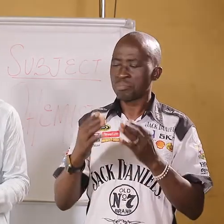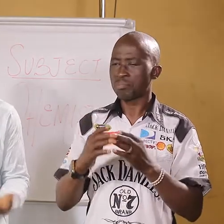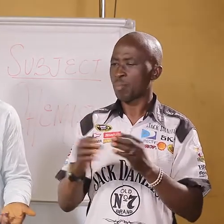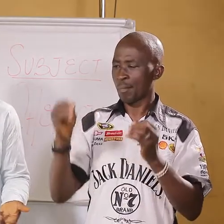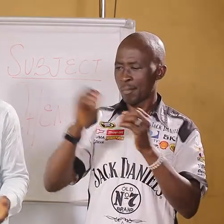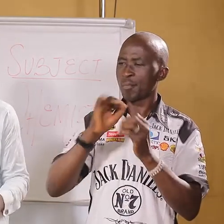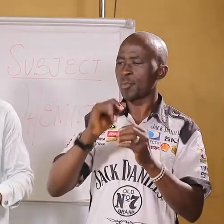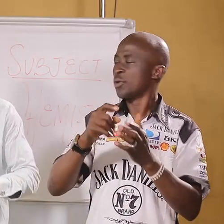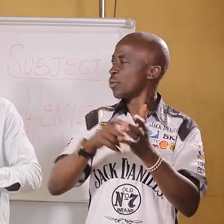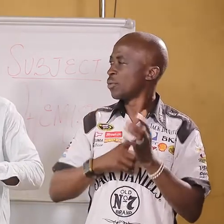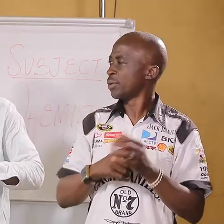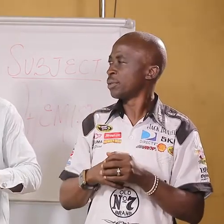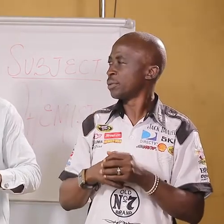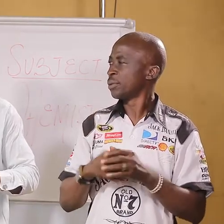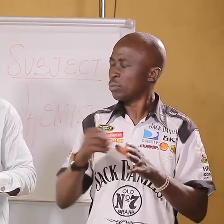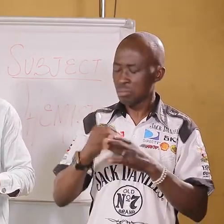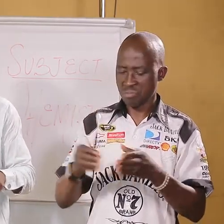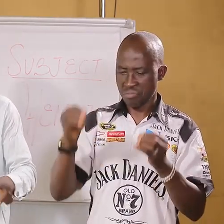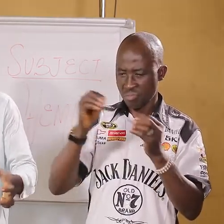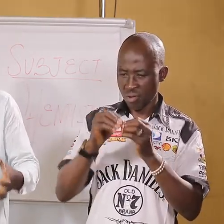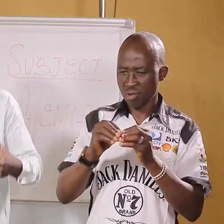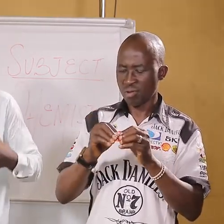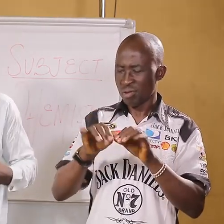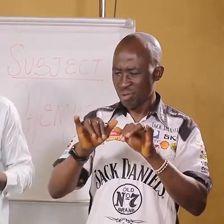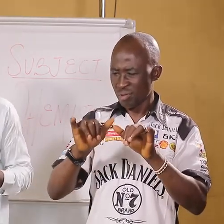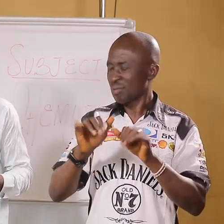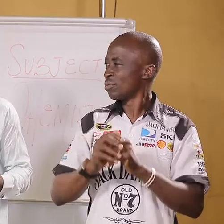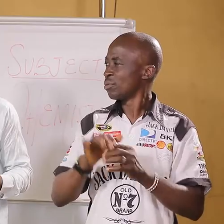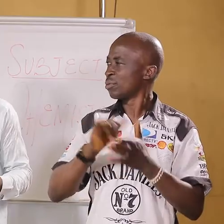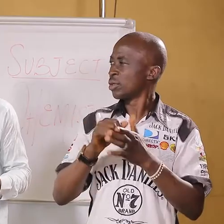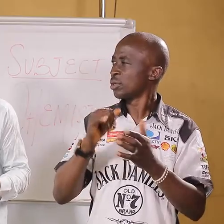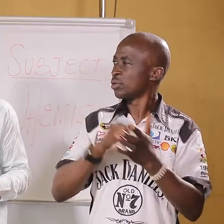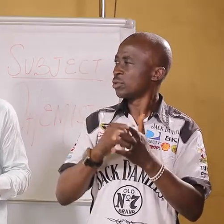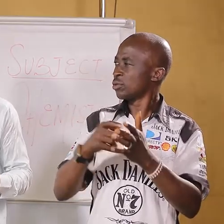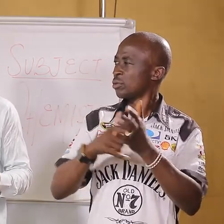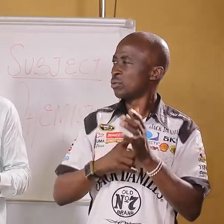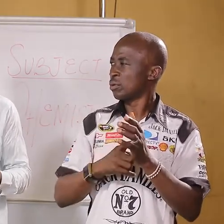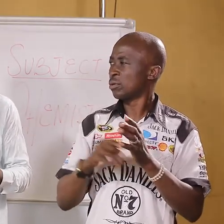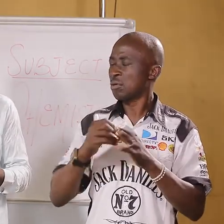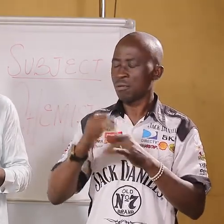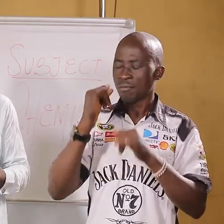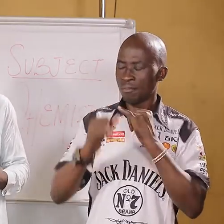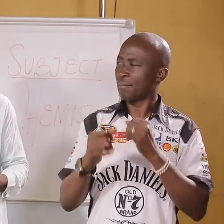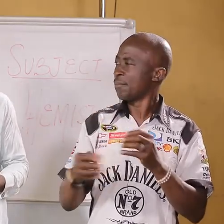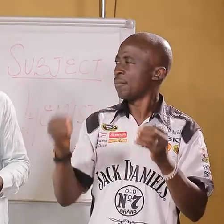solution. Or you can add the maximum amount of solute that the solvent requires. Or finally, you can add even more than is